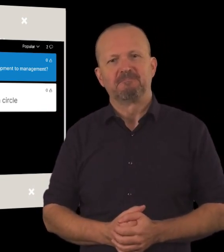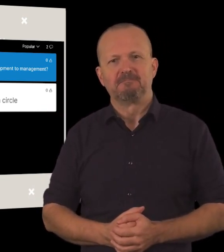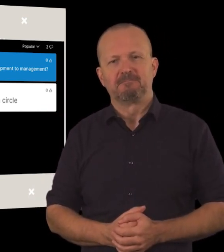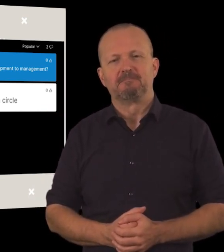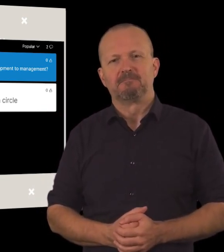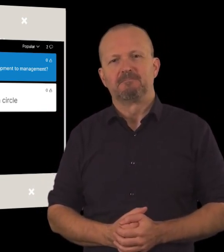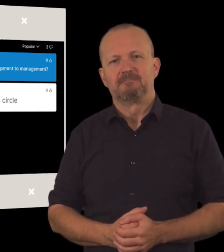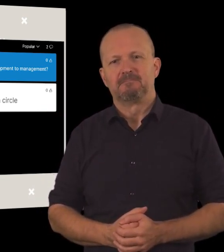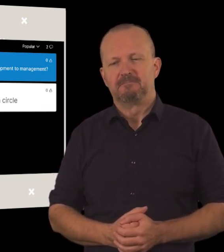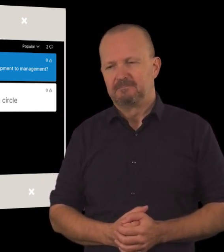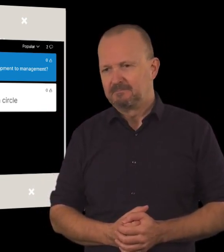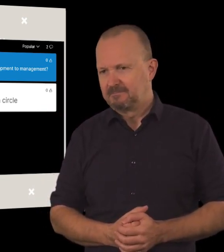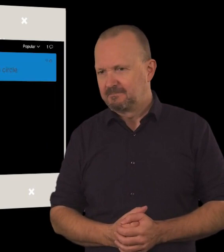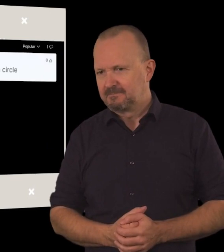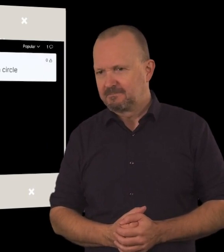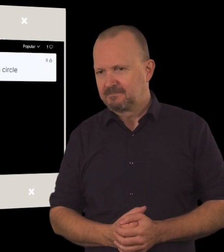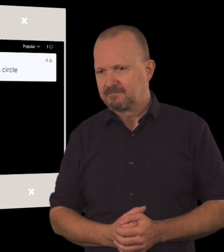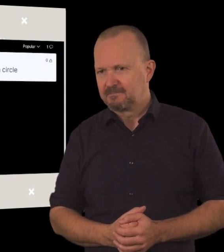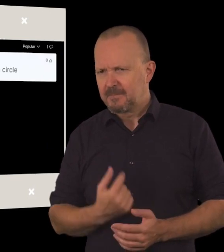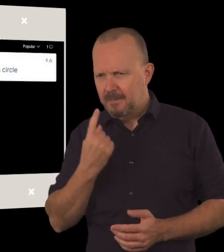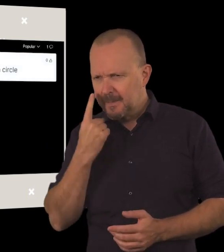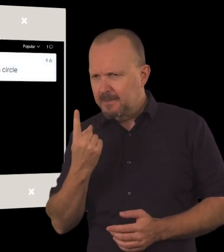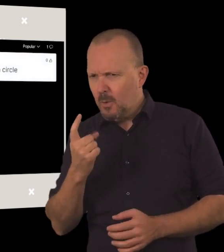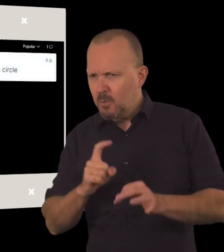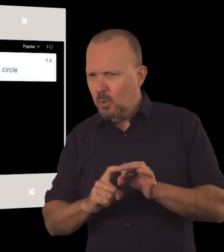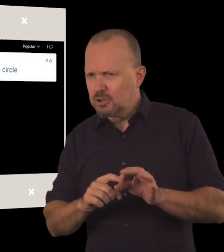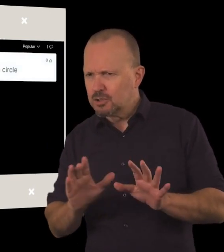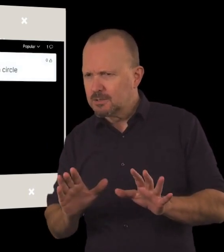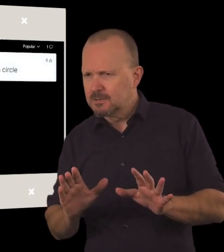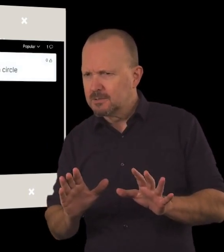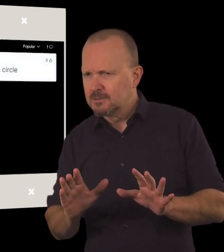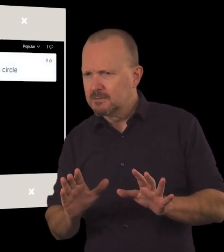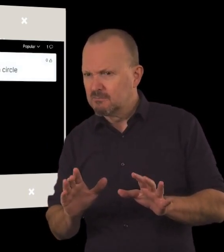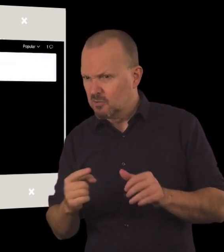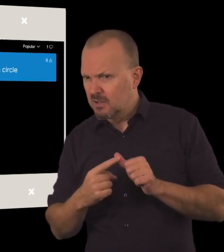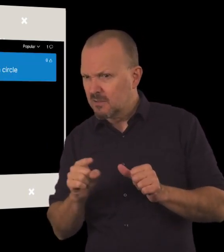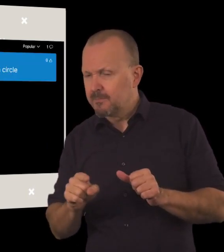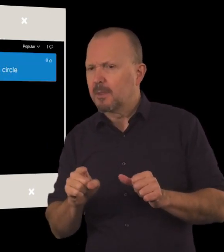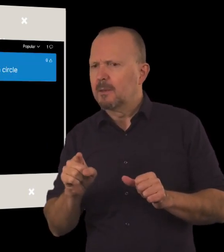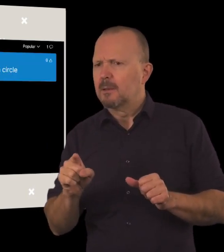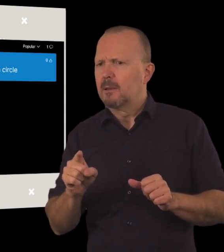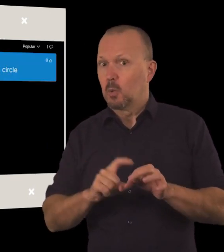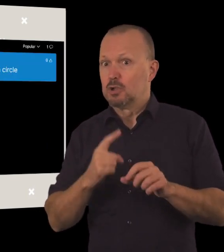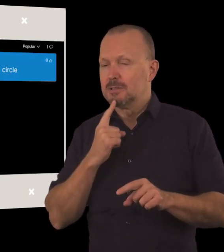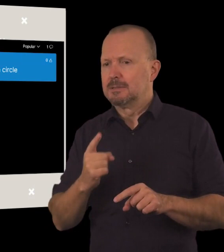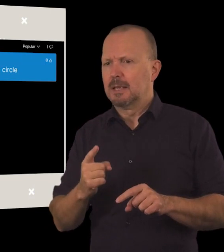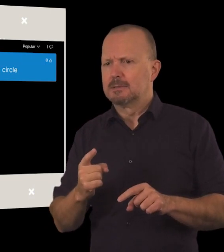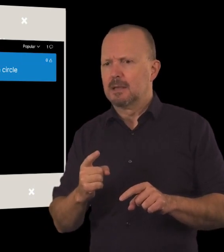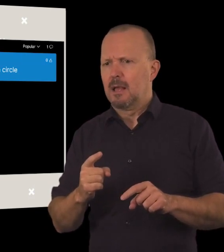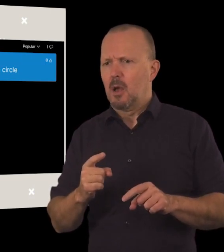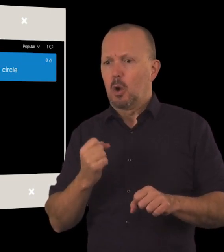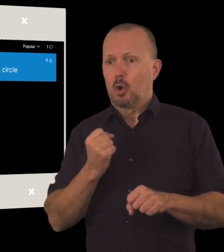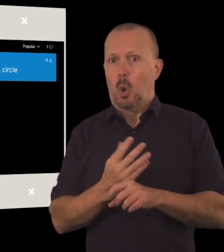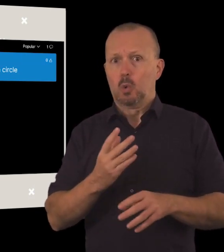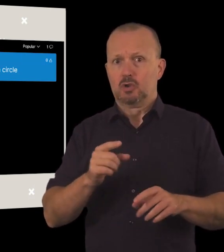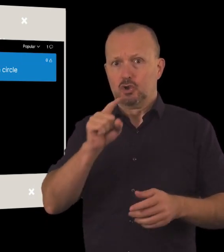I think there's a question here. Should I answer this question? How did you figure out what's in your golden circle? Well, I